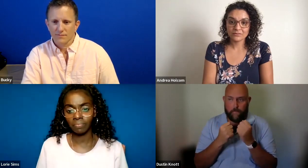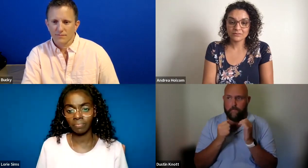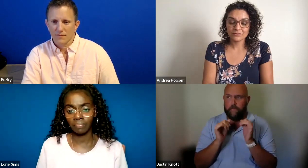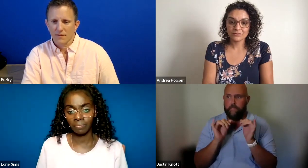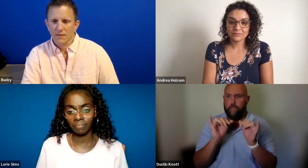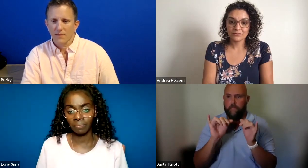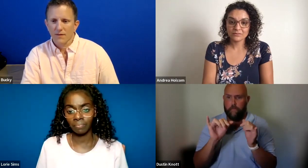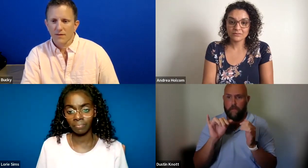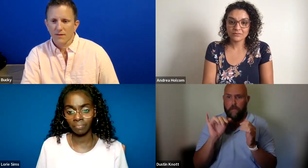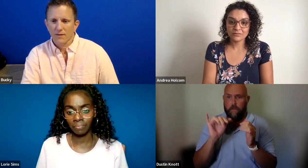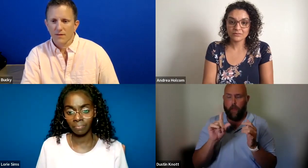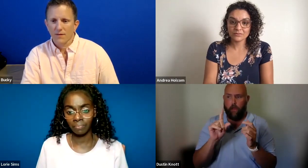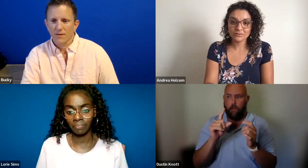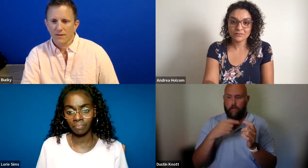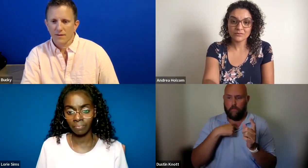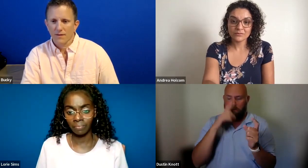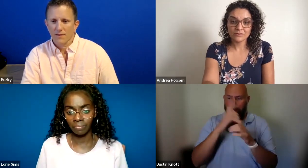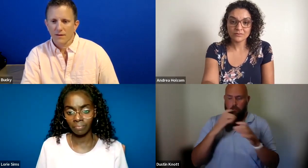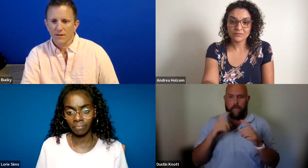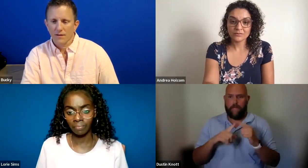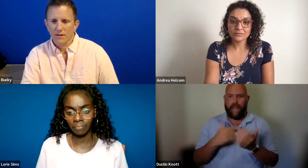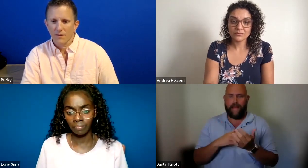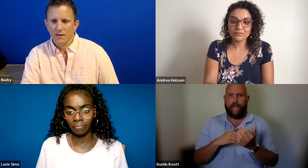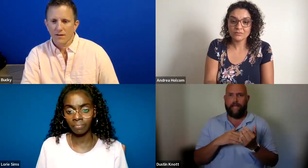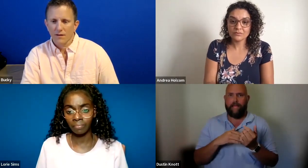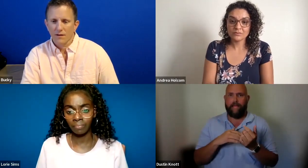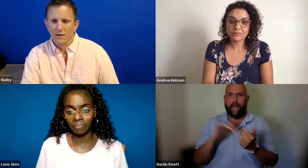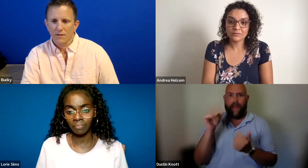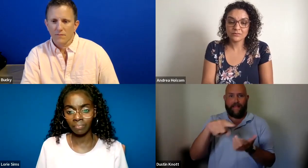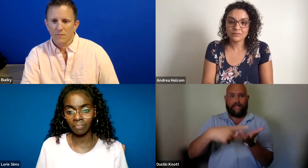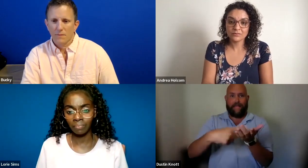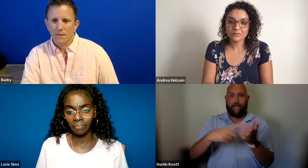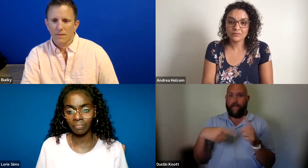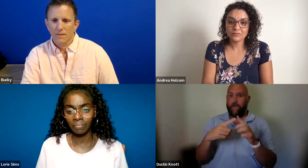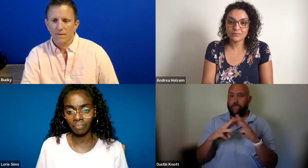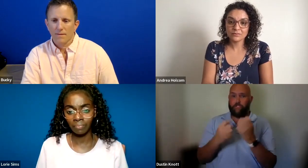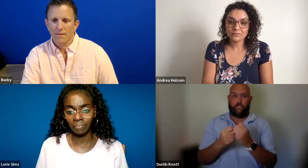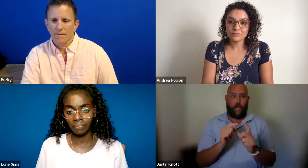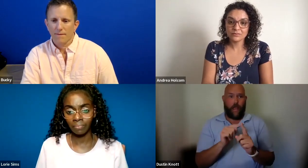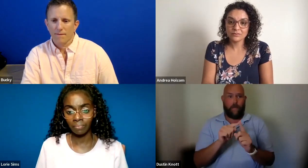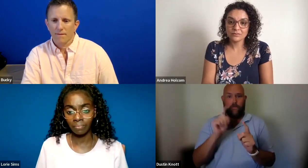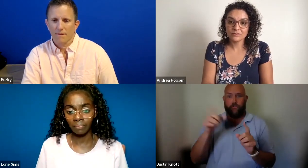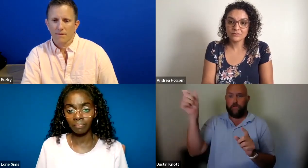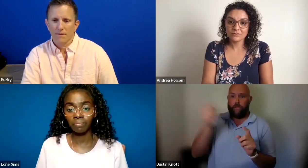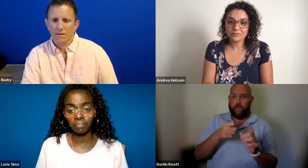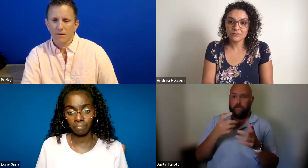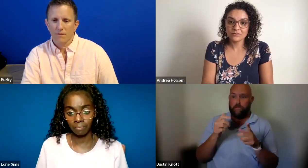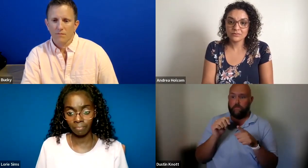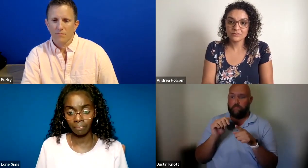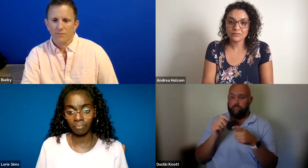And, now hearing that, there were a series of workshops and there were 4 of them, and it was leading up to this,